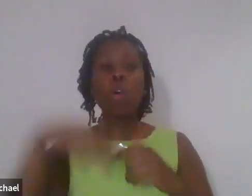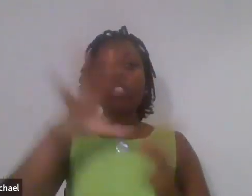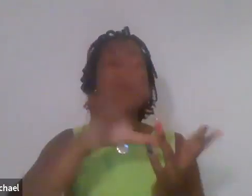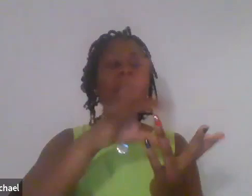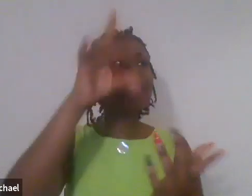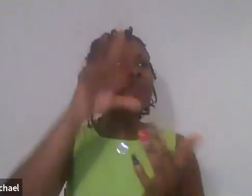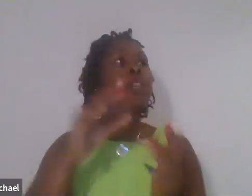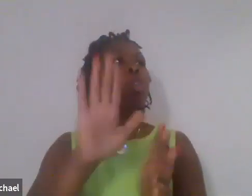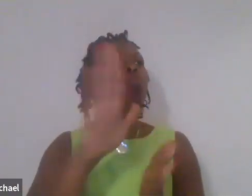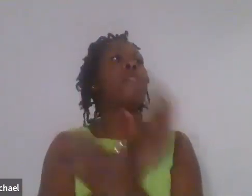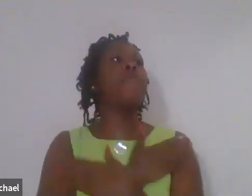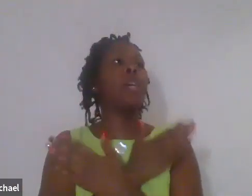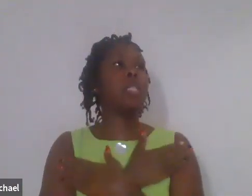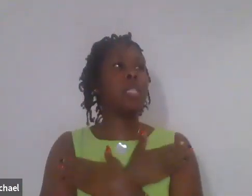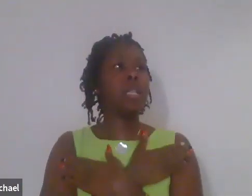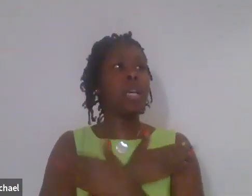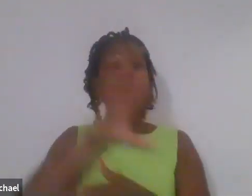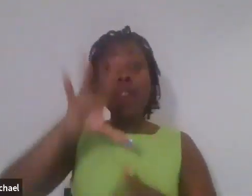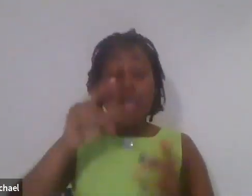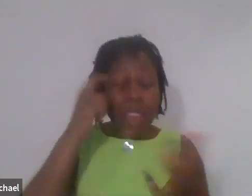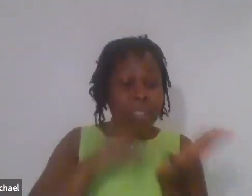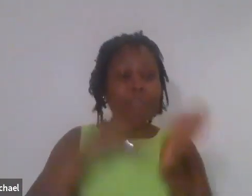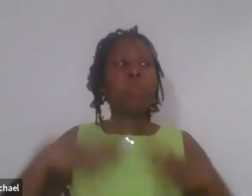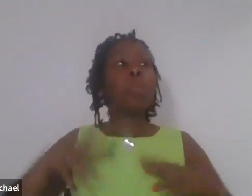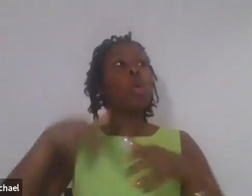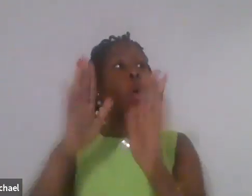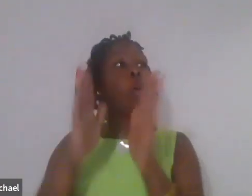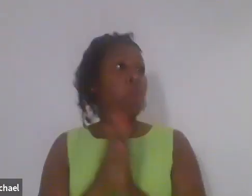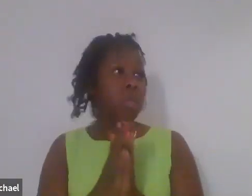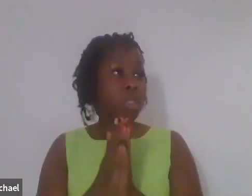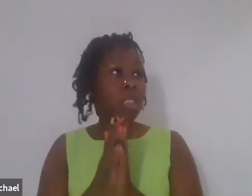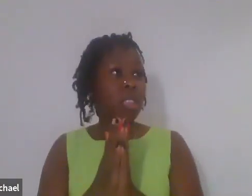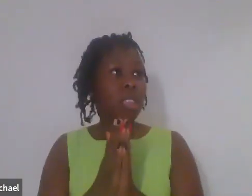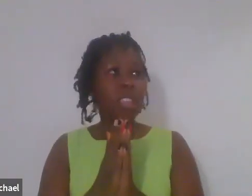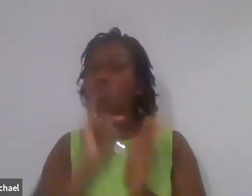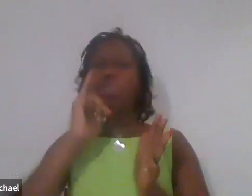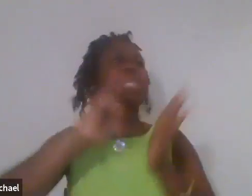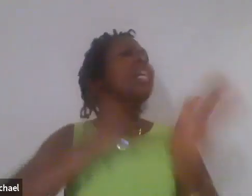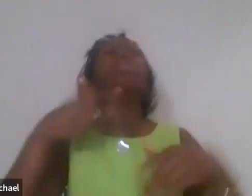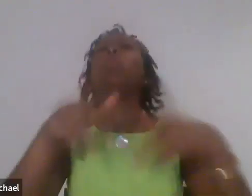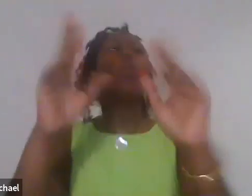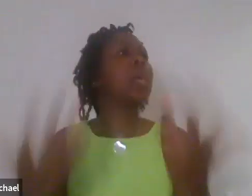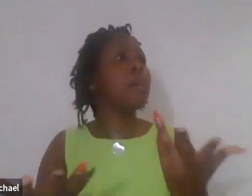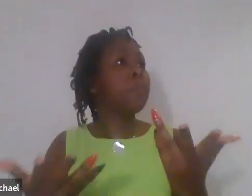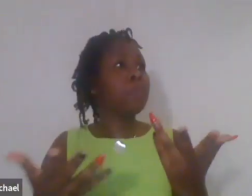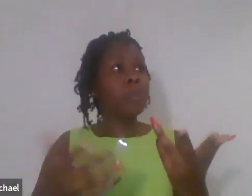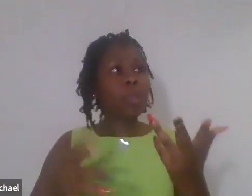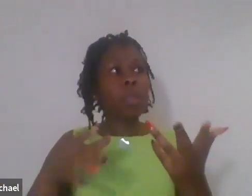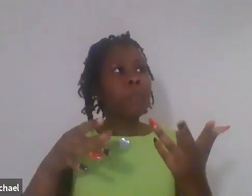Always your friends. Identify your friends. People work with. Not just work. Don't just go